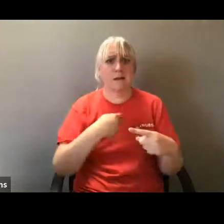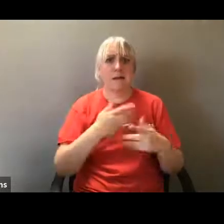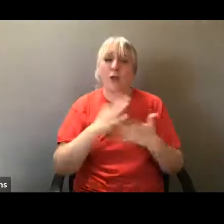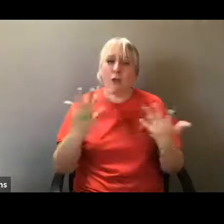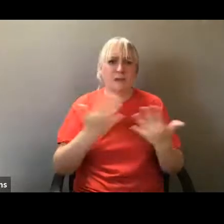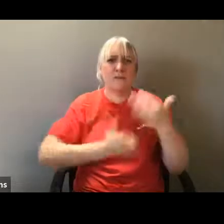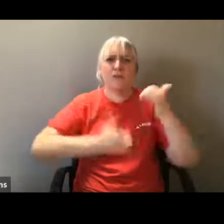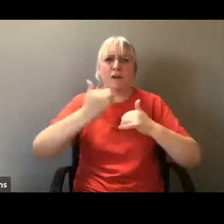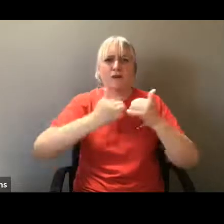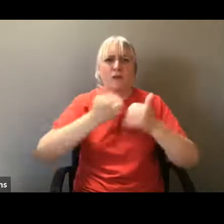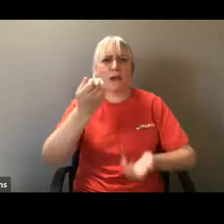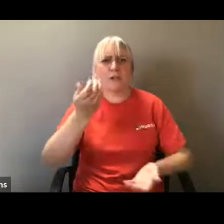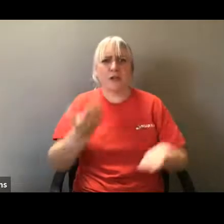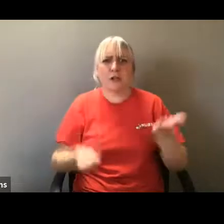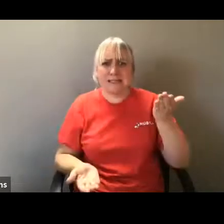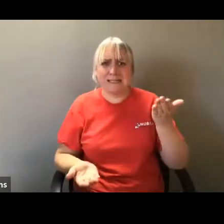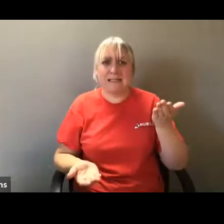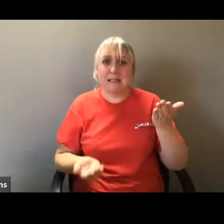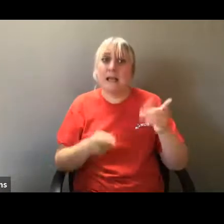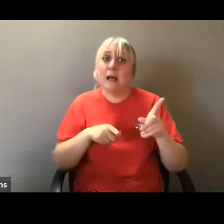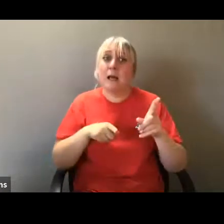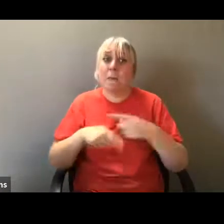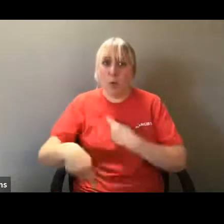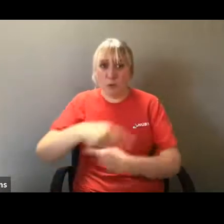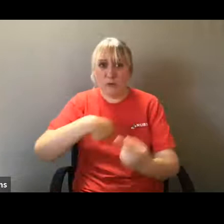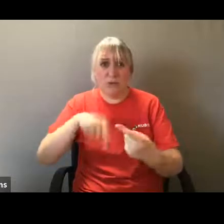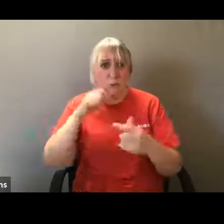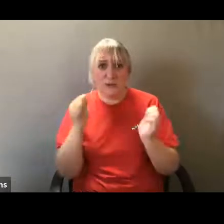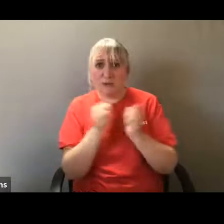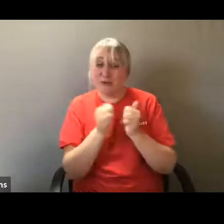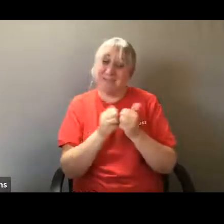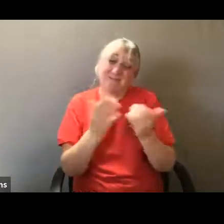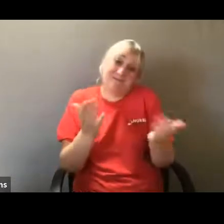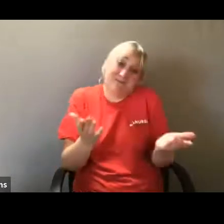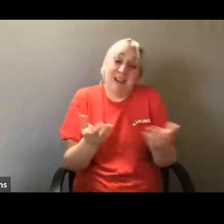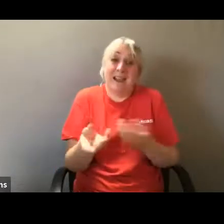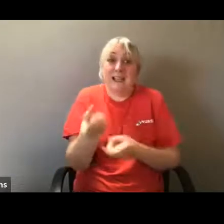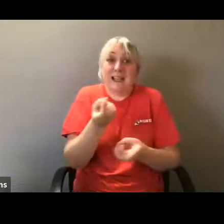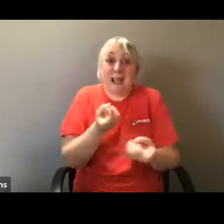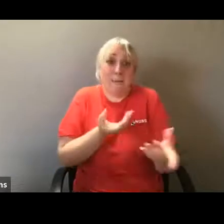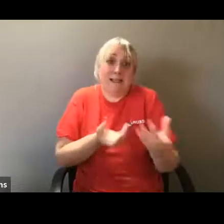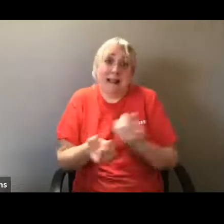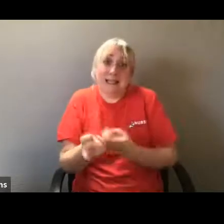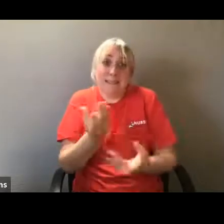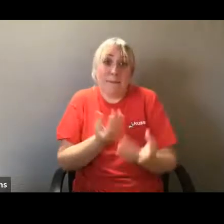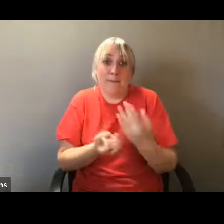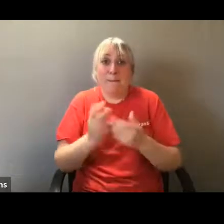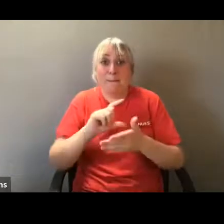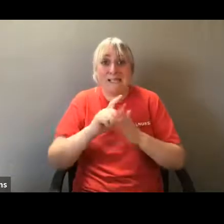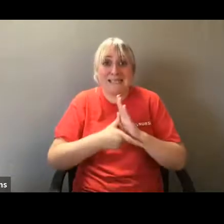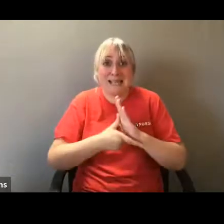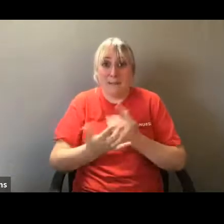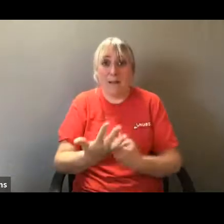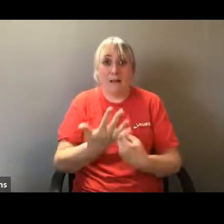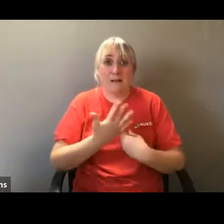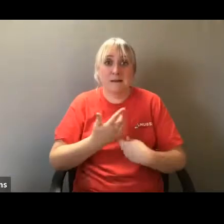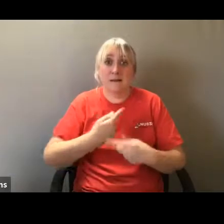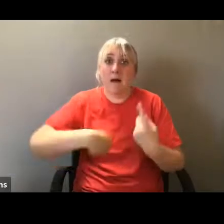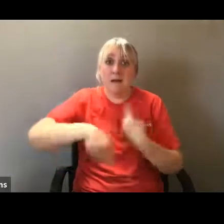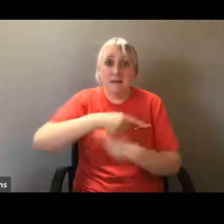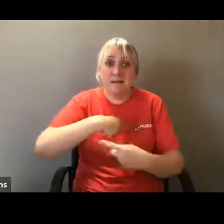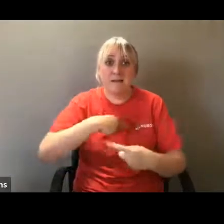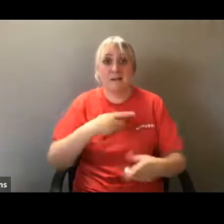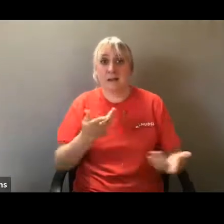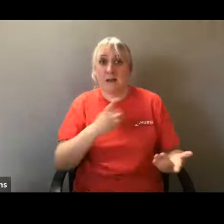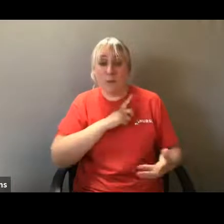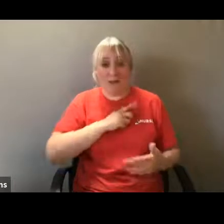Most participants would agree with Ellen's argument that it's capitalism that disables us because our lives are only valued if they're economically